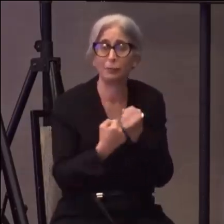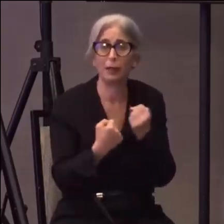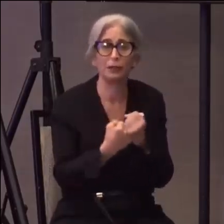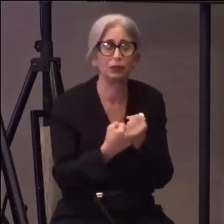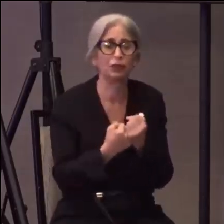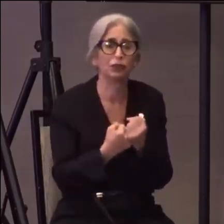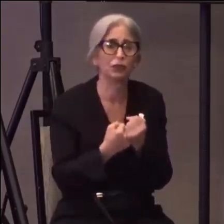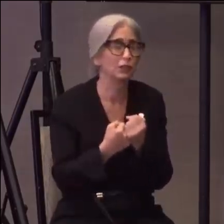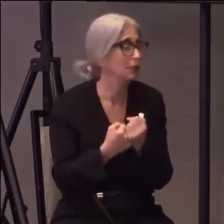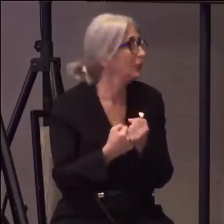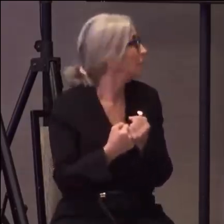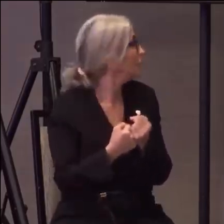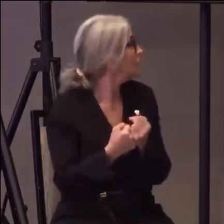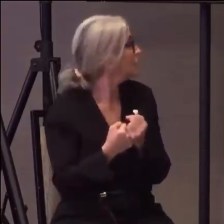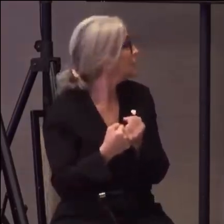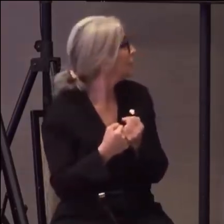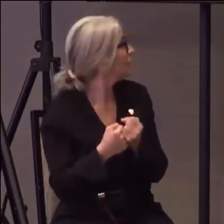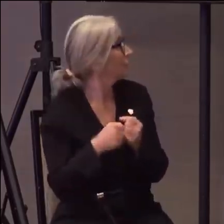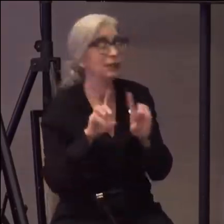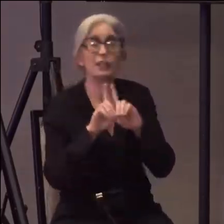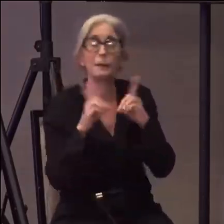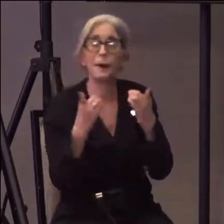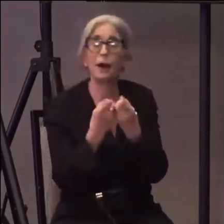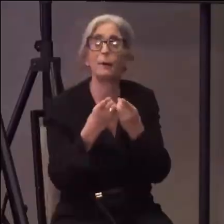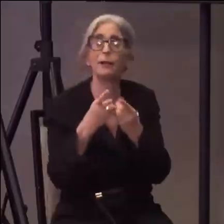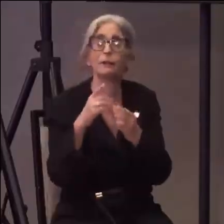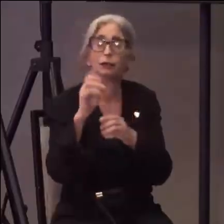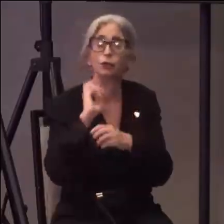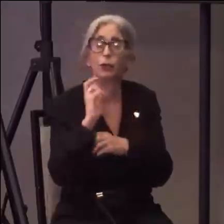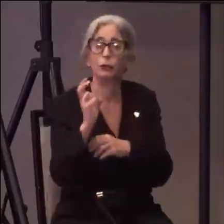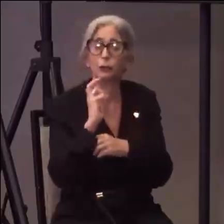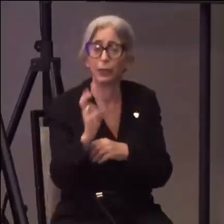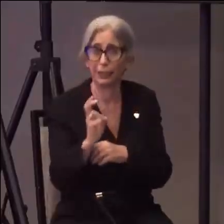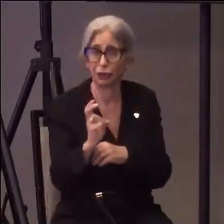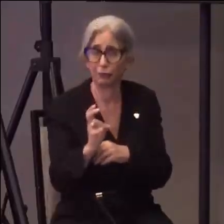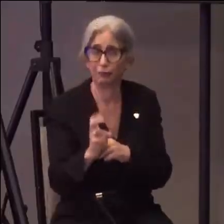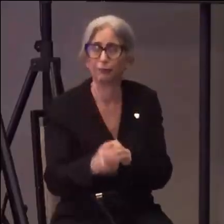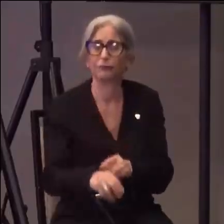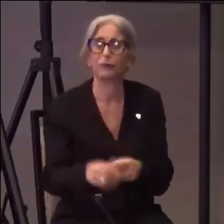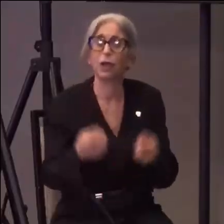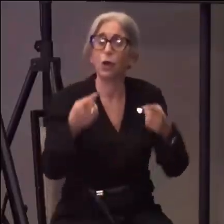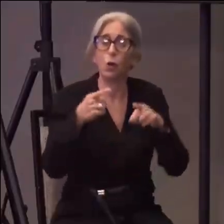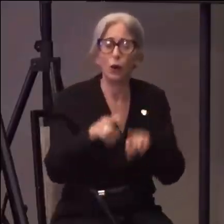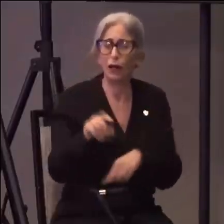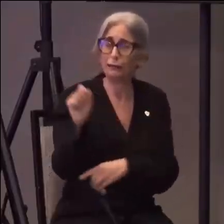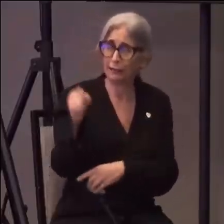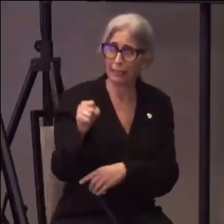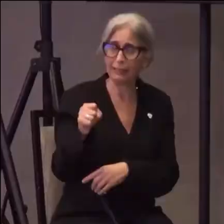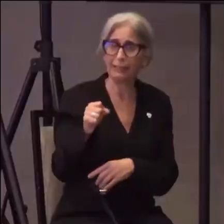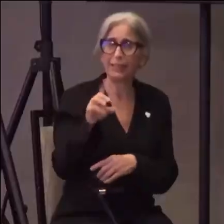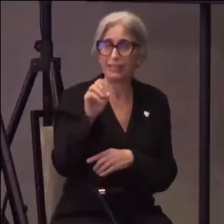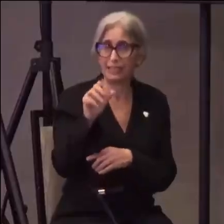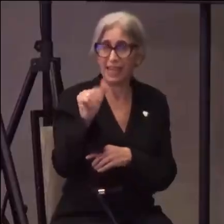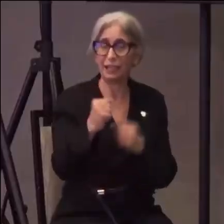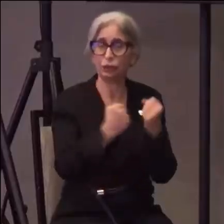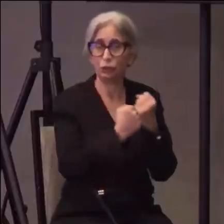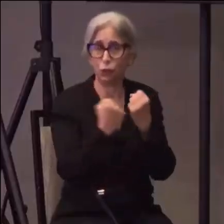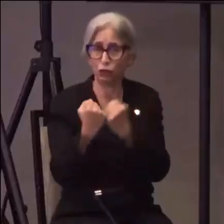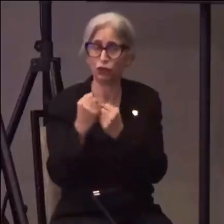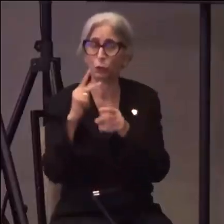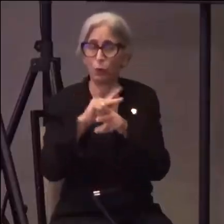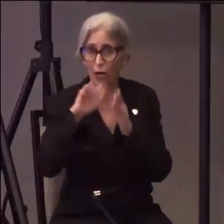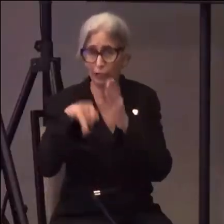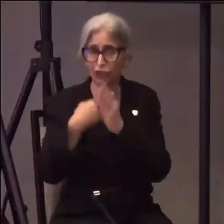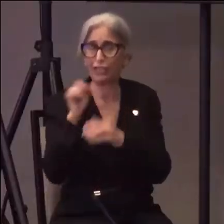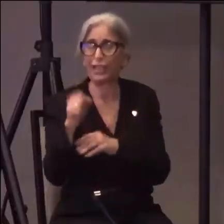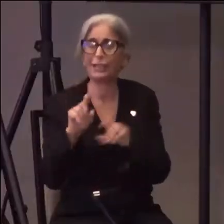the United States Department of Transportation's ITS. While yes, it is a data infrastructure project,